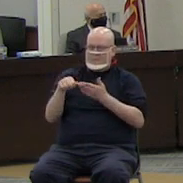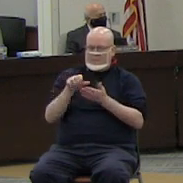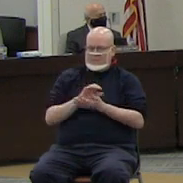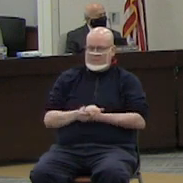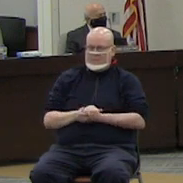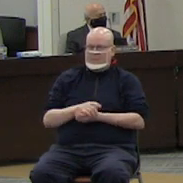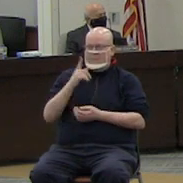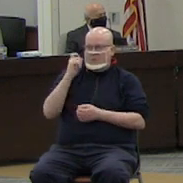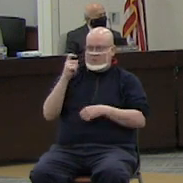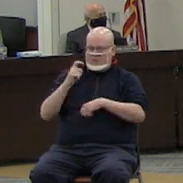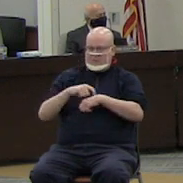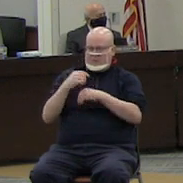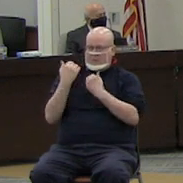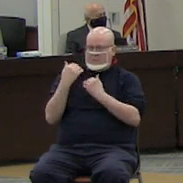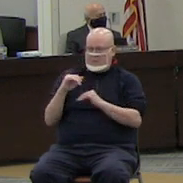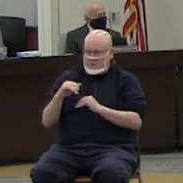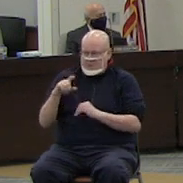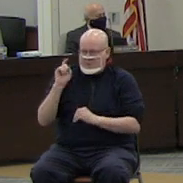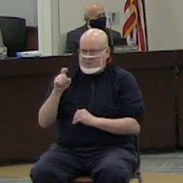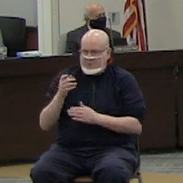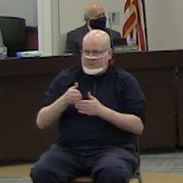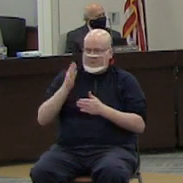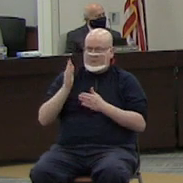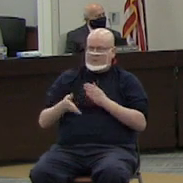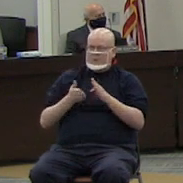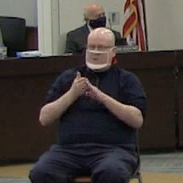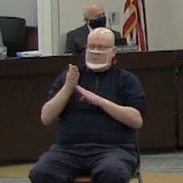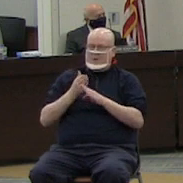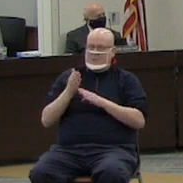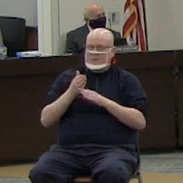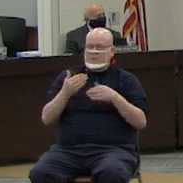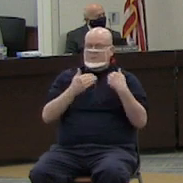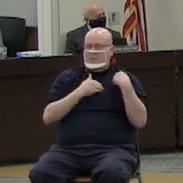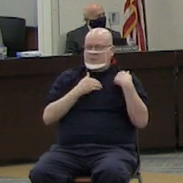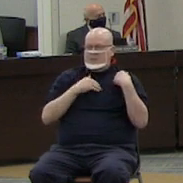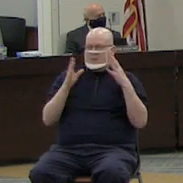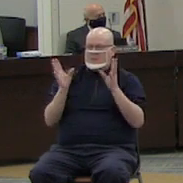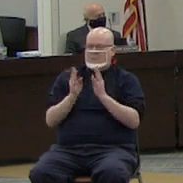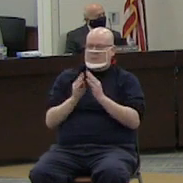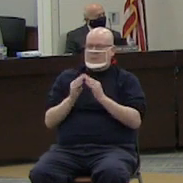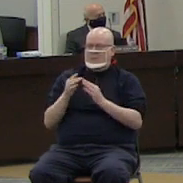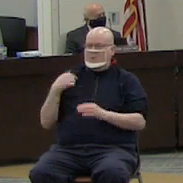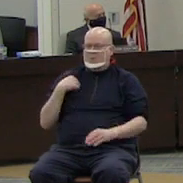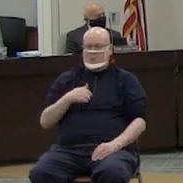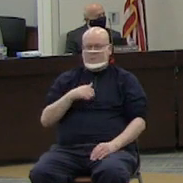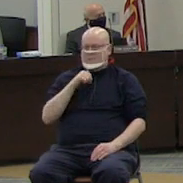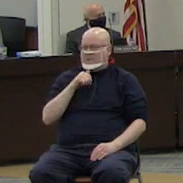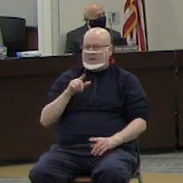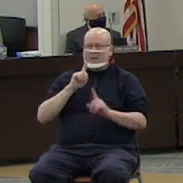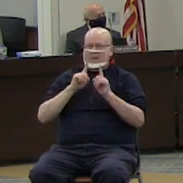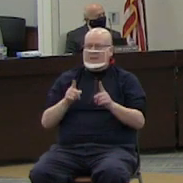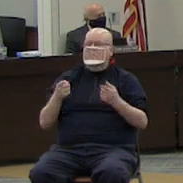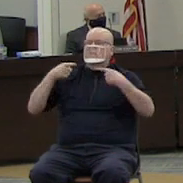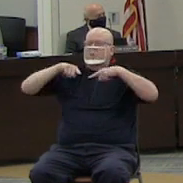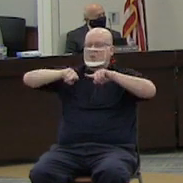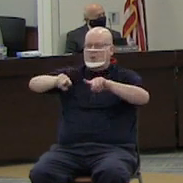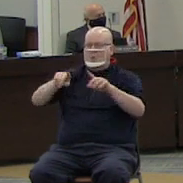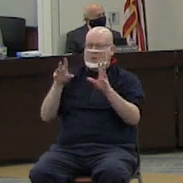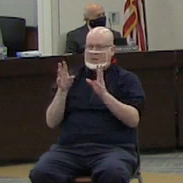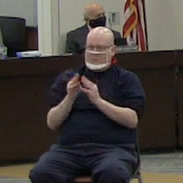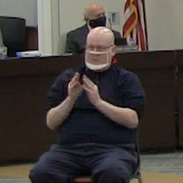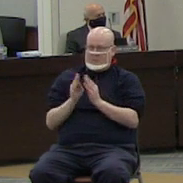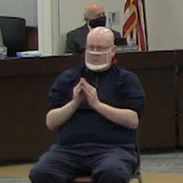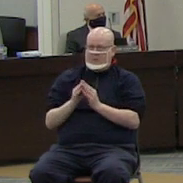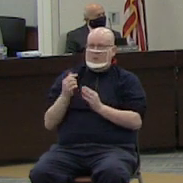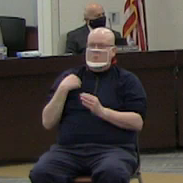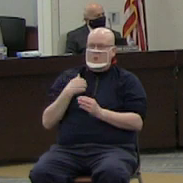to constraints and the need to complete the primary responsibilities of our meeting agenda, we cannot respond during the meeting, so you will receive a response from us